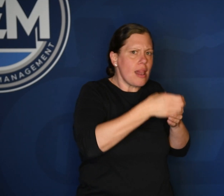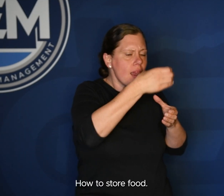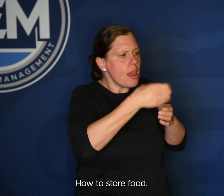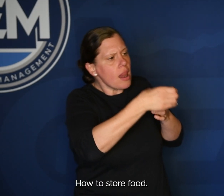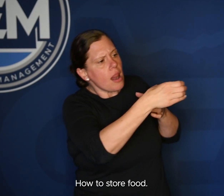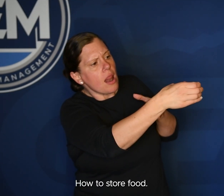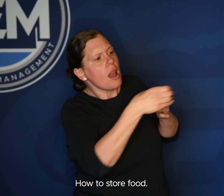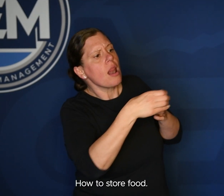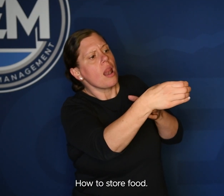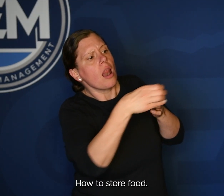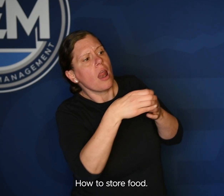How to store food.